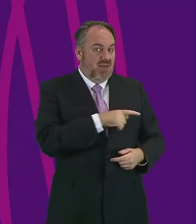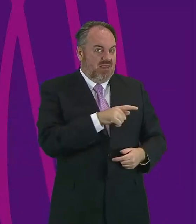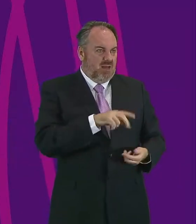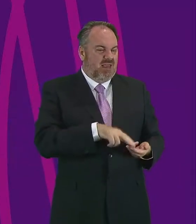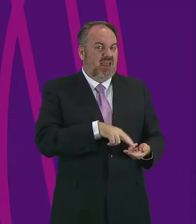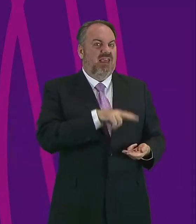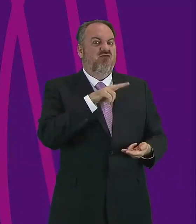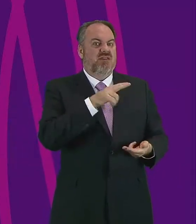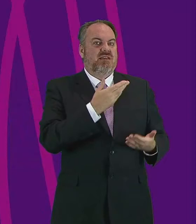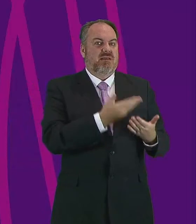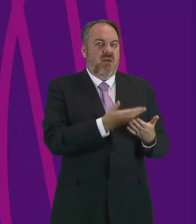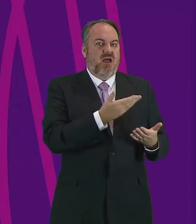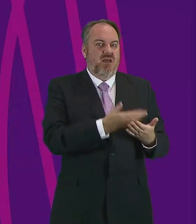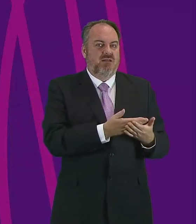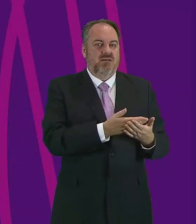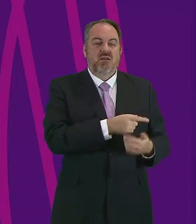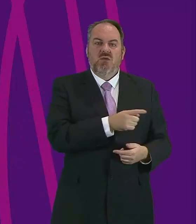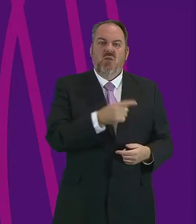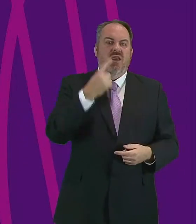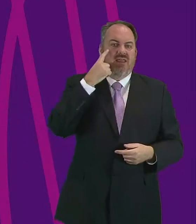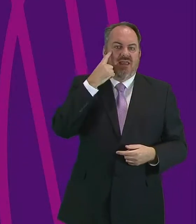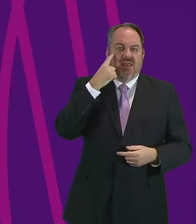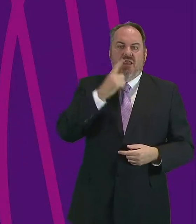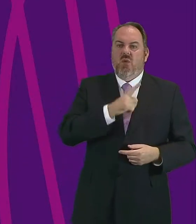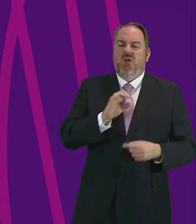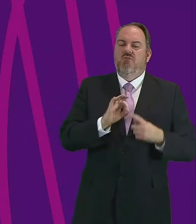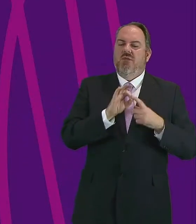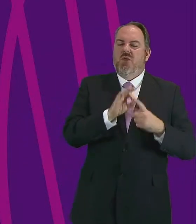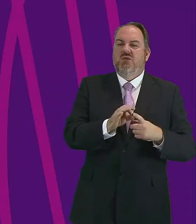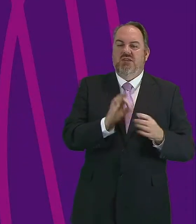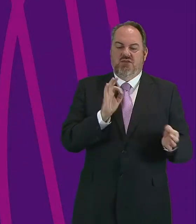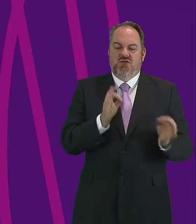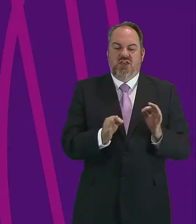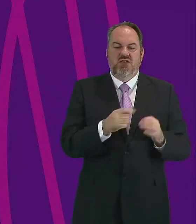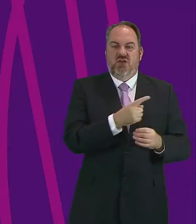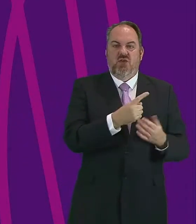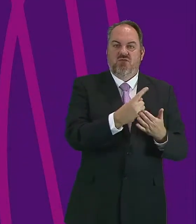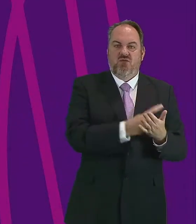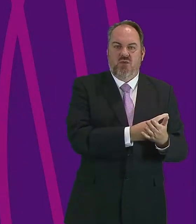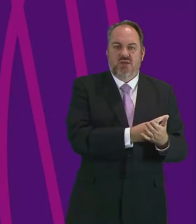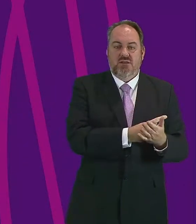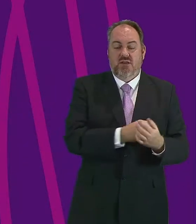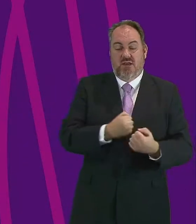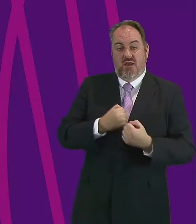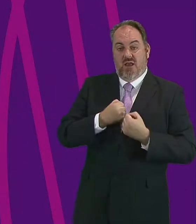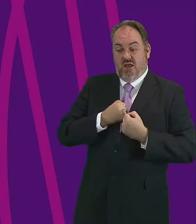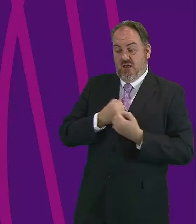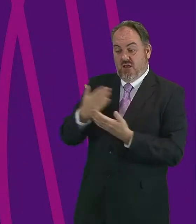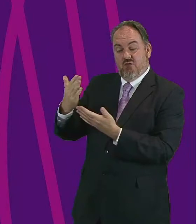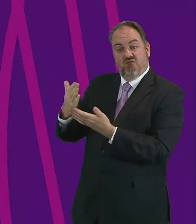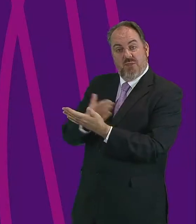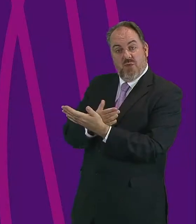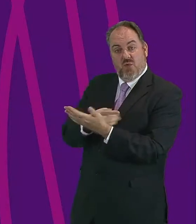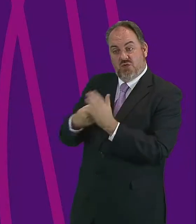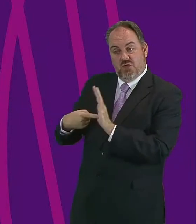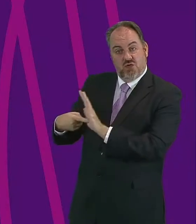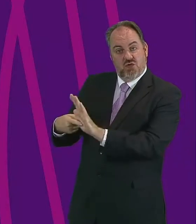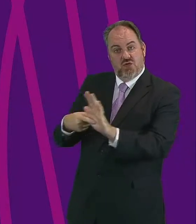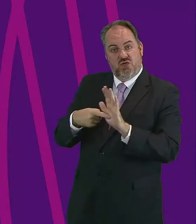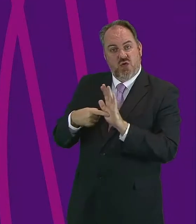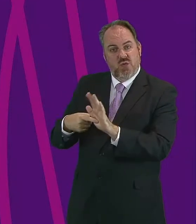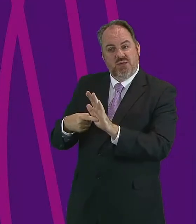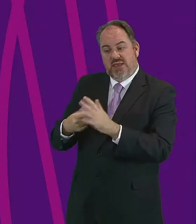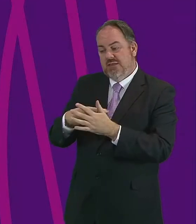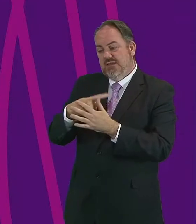as they apply to children's services are therefore not being proposed for suspension. Our report again highlights that there are some provisions that have not